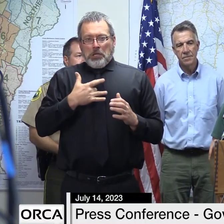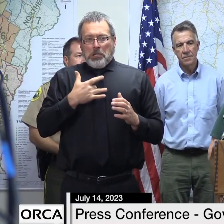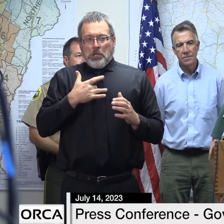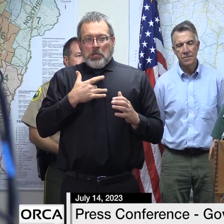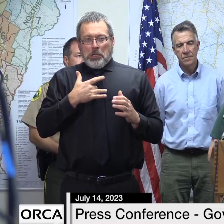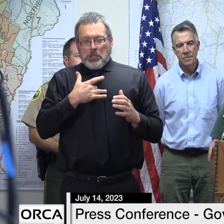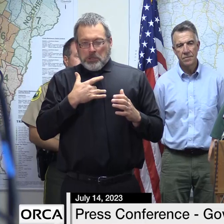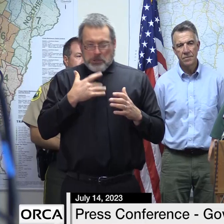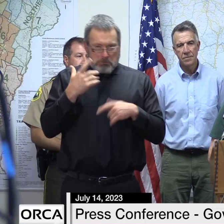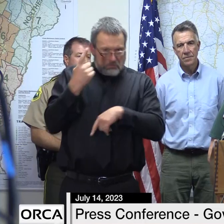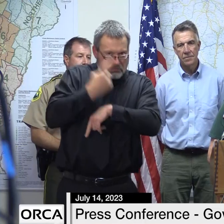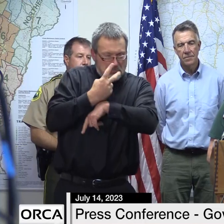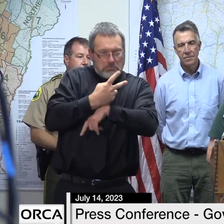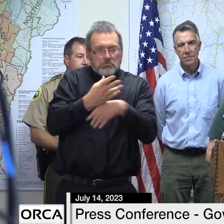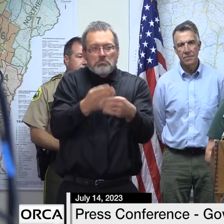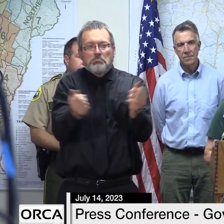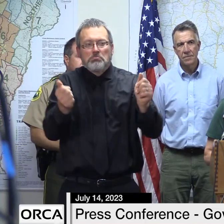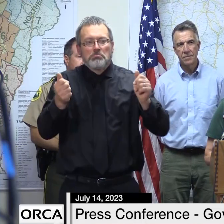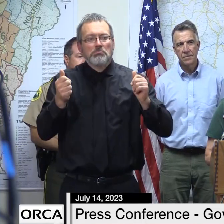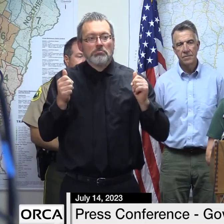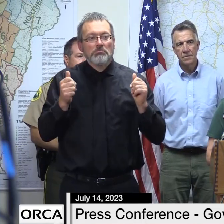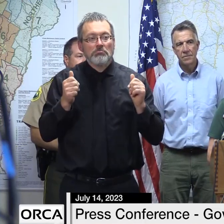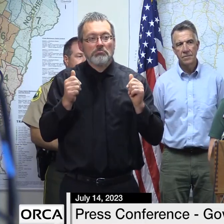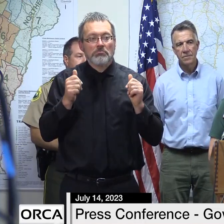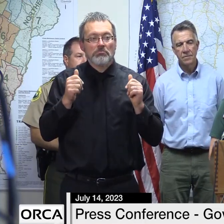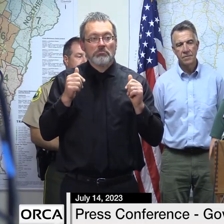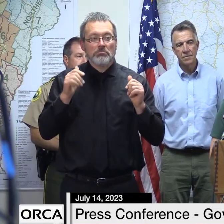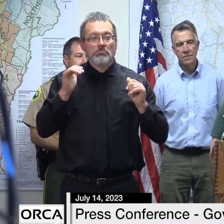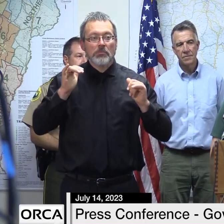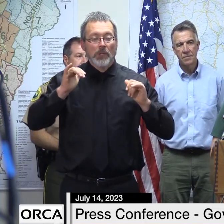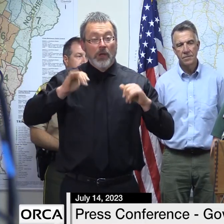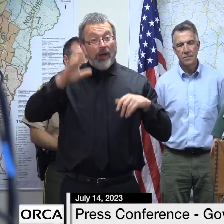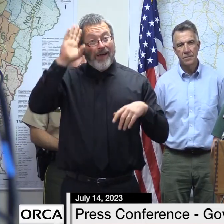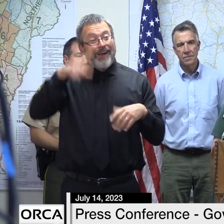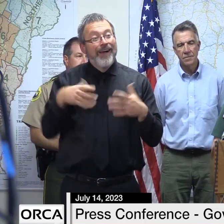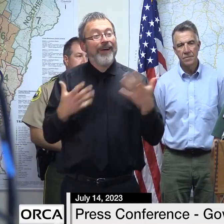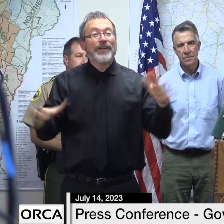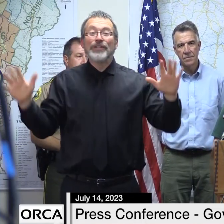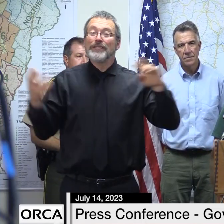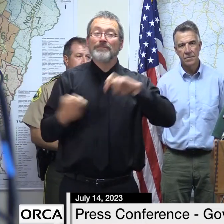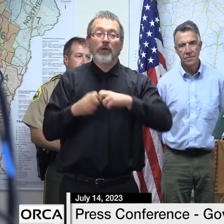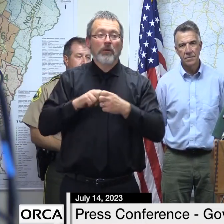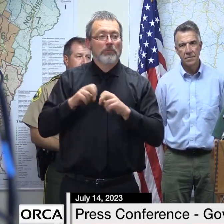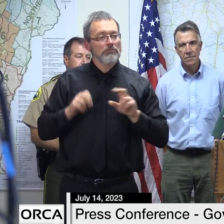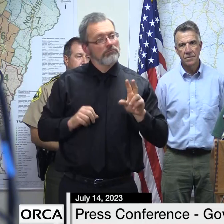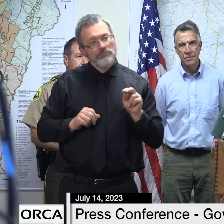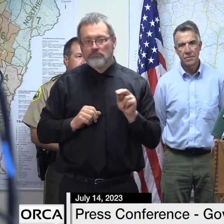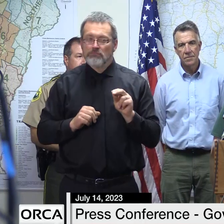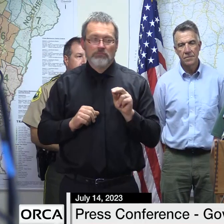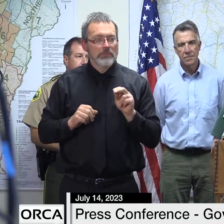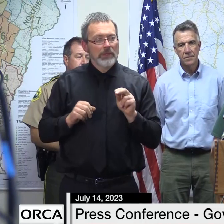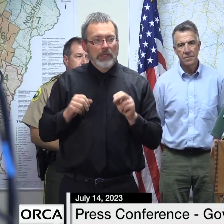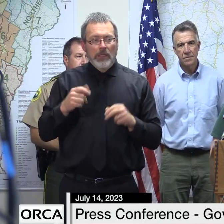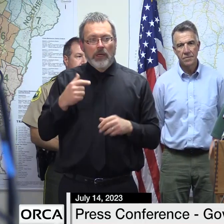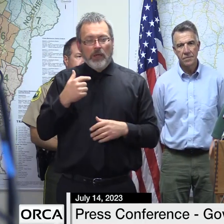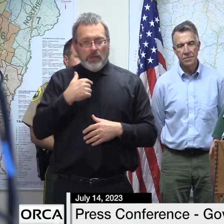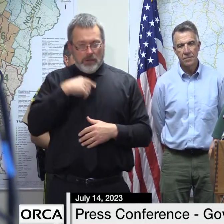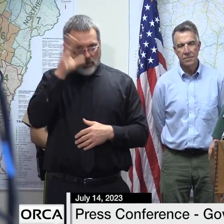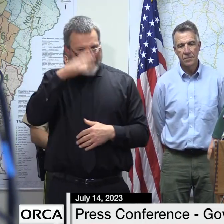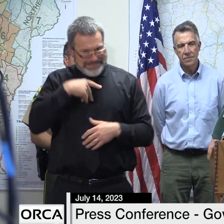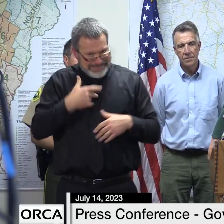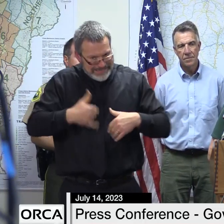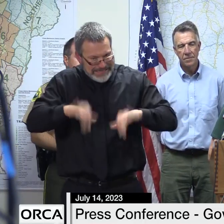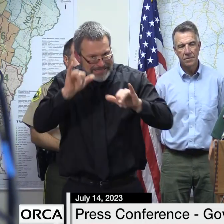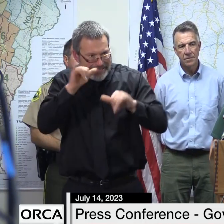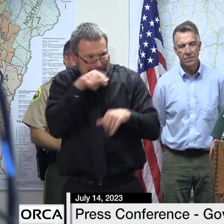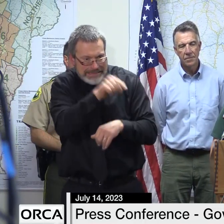be easy to think that we're out of the woods, yet several of our communities are still reeling from last night's events, and candidly,